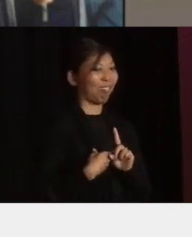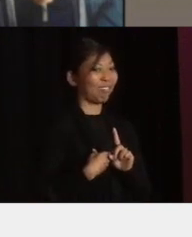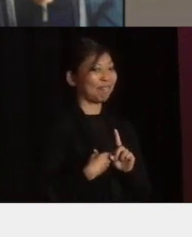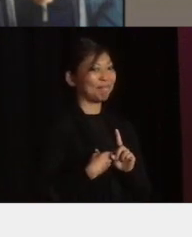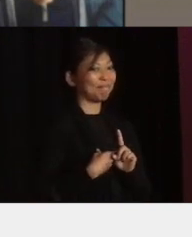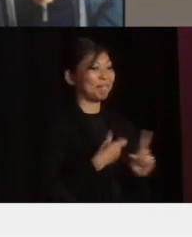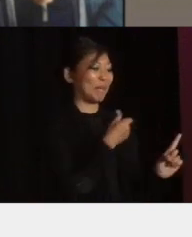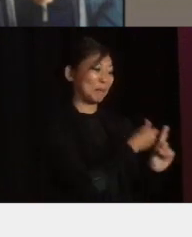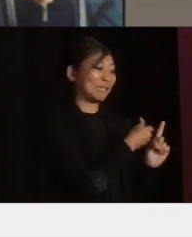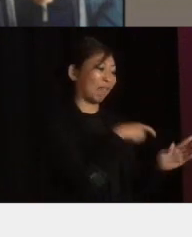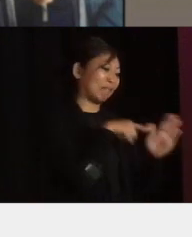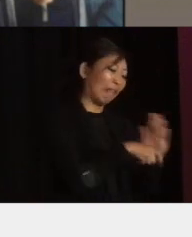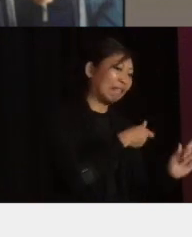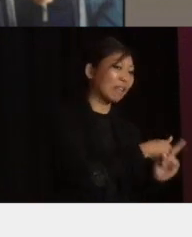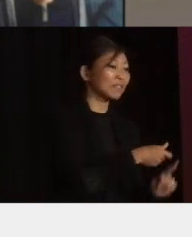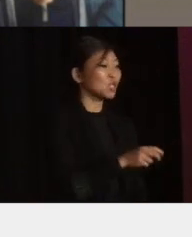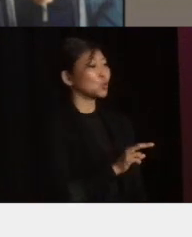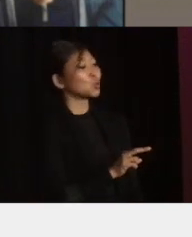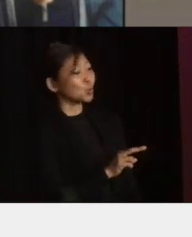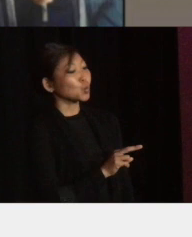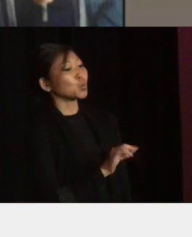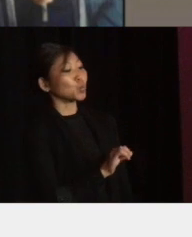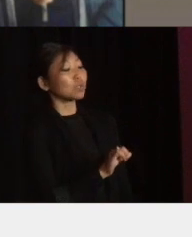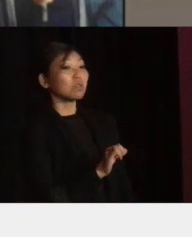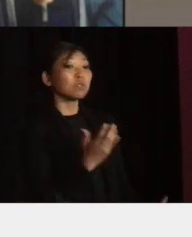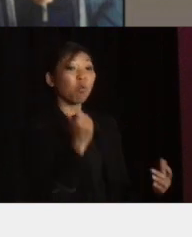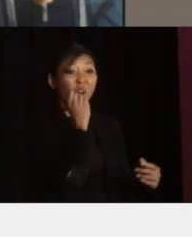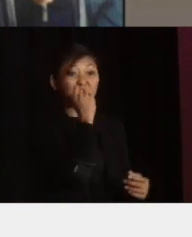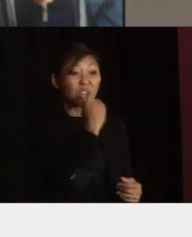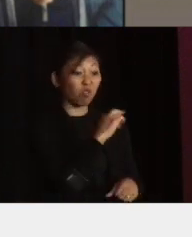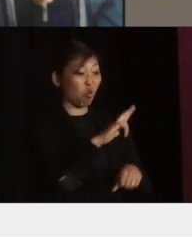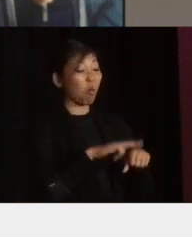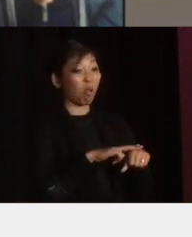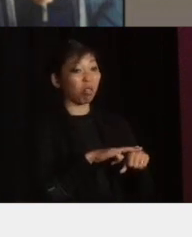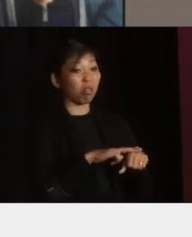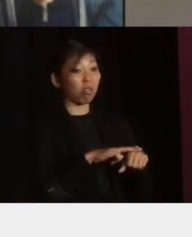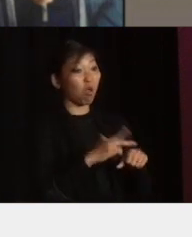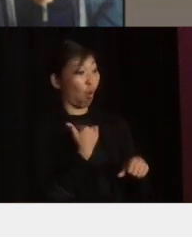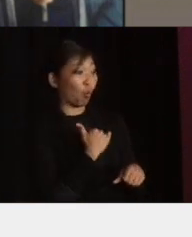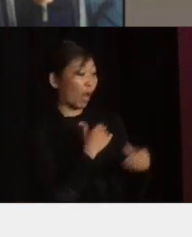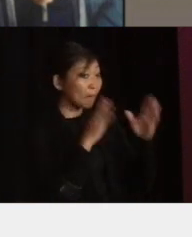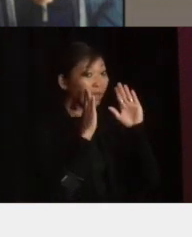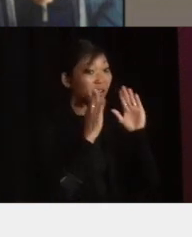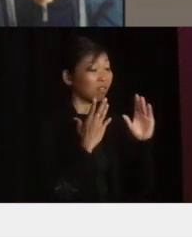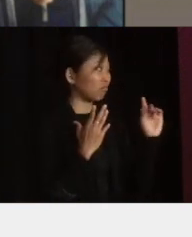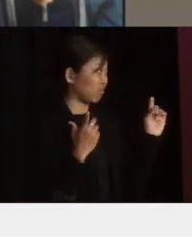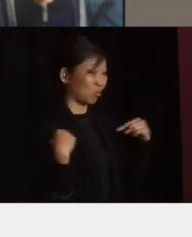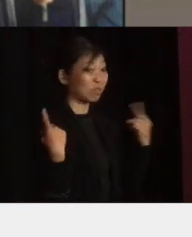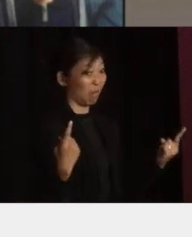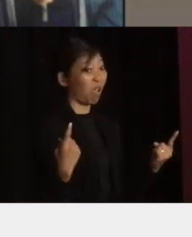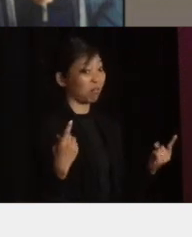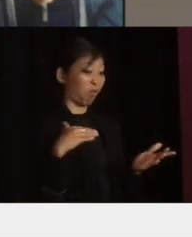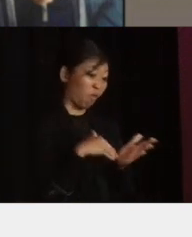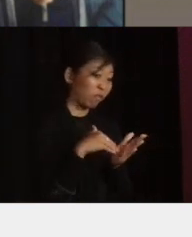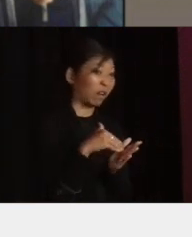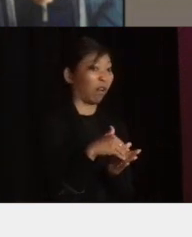kind of normalize that, we are paying attention, and there's been more